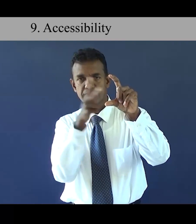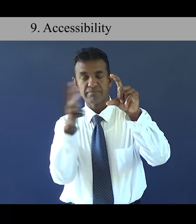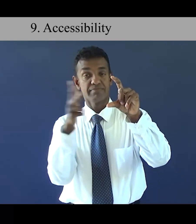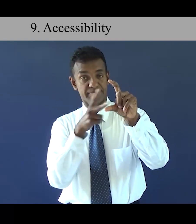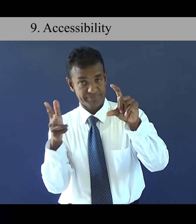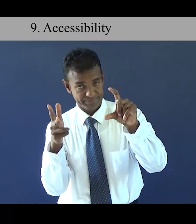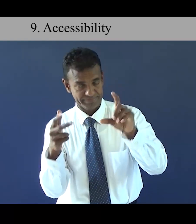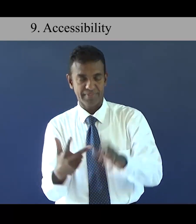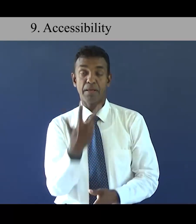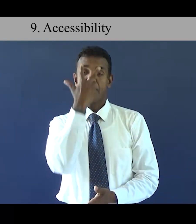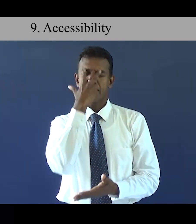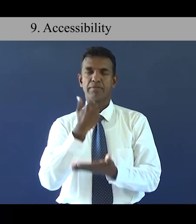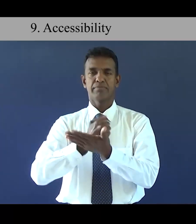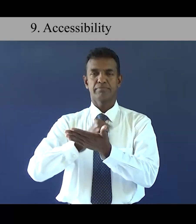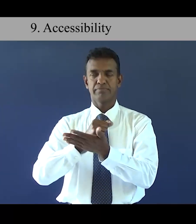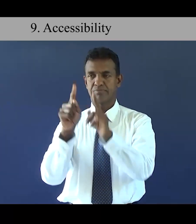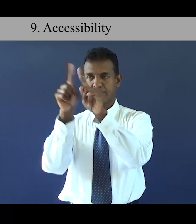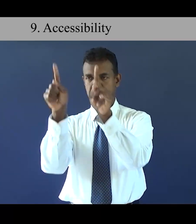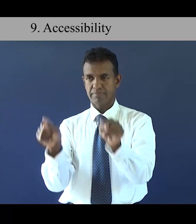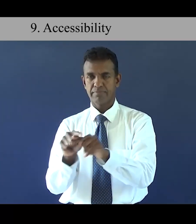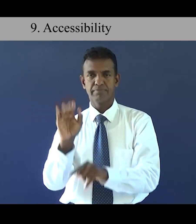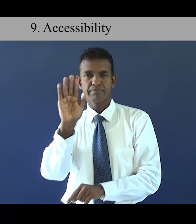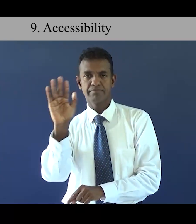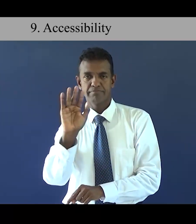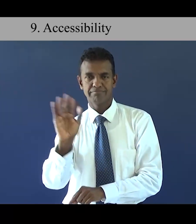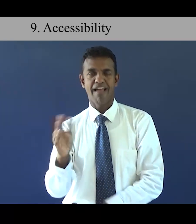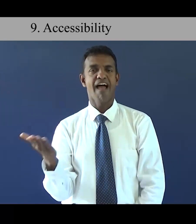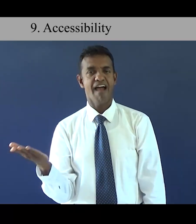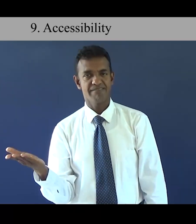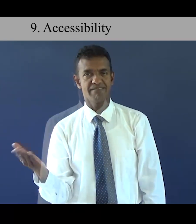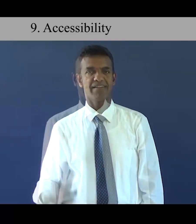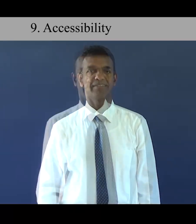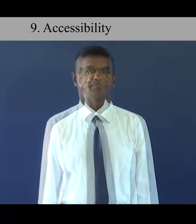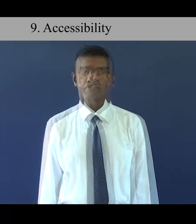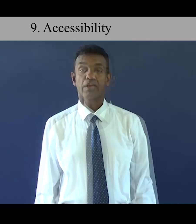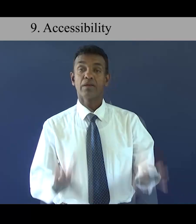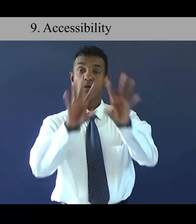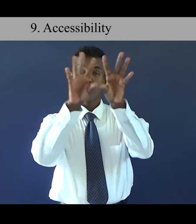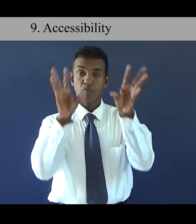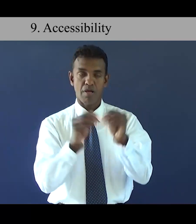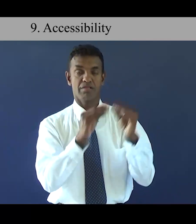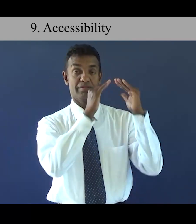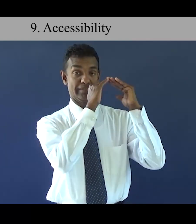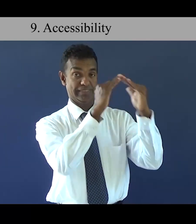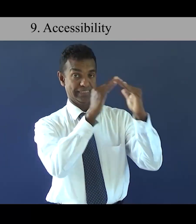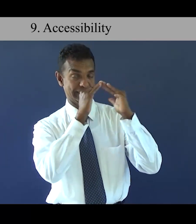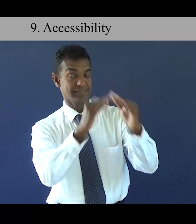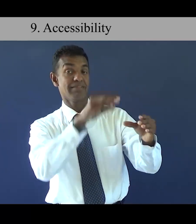More guides and sign language interpreters should be available in